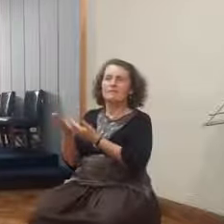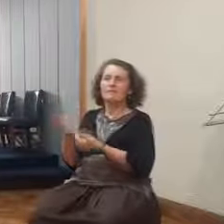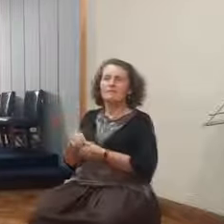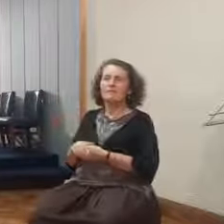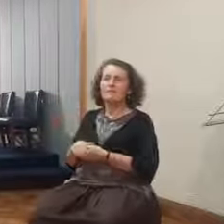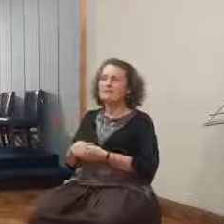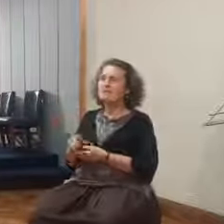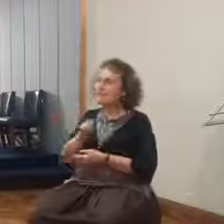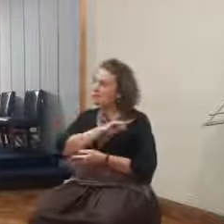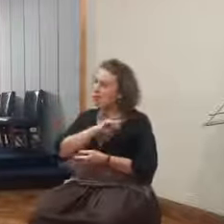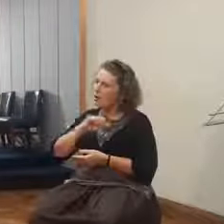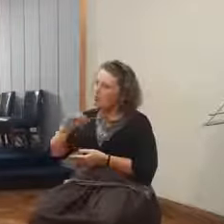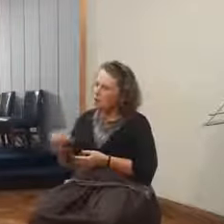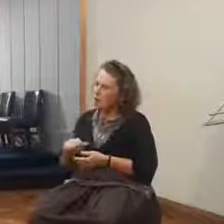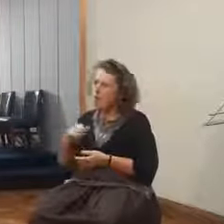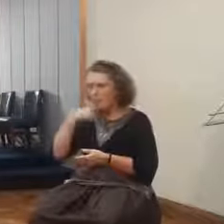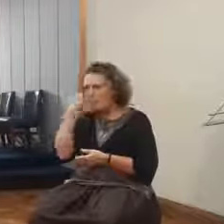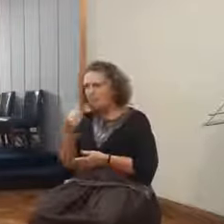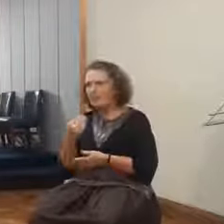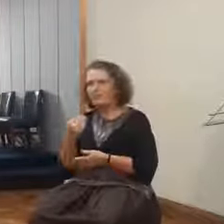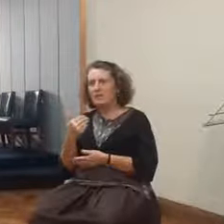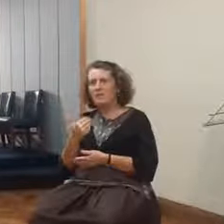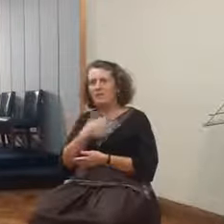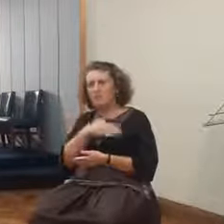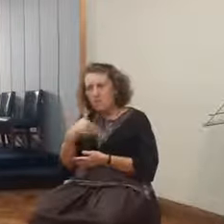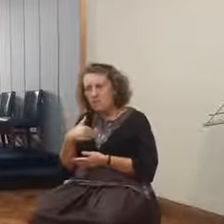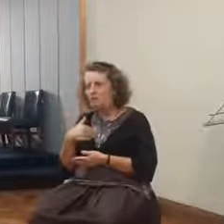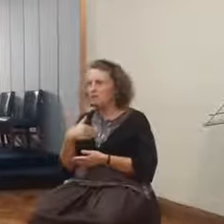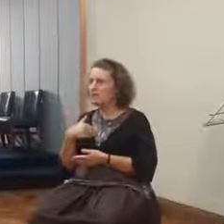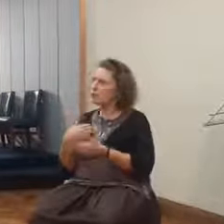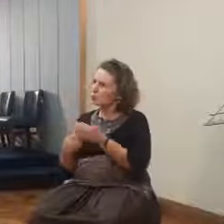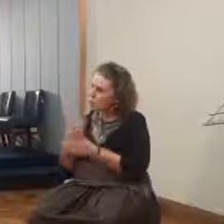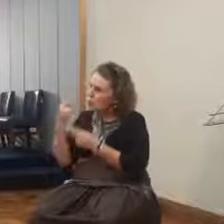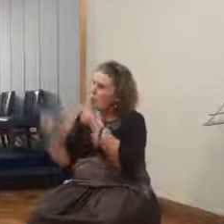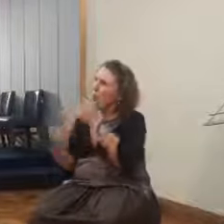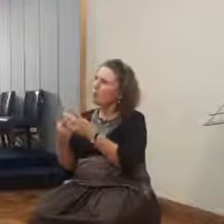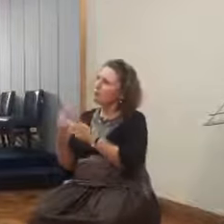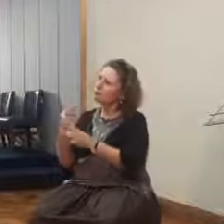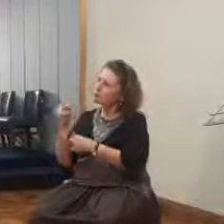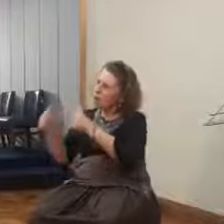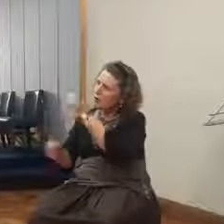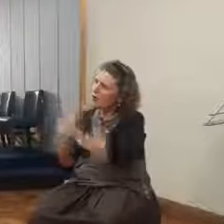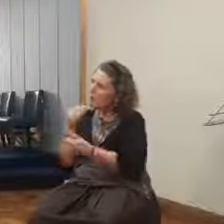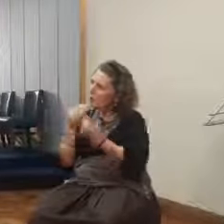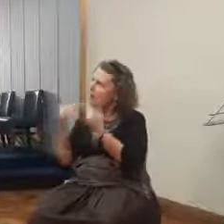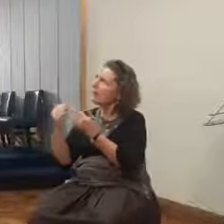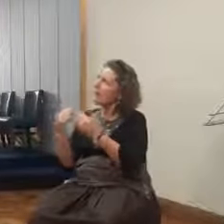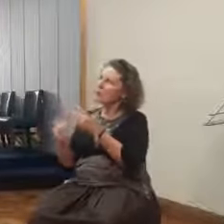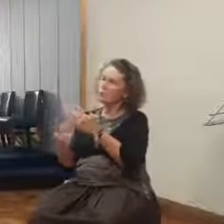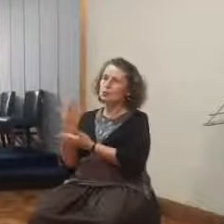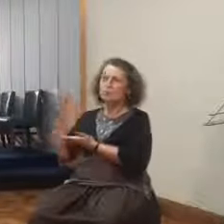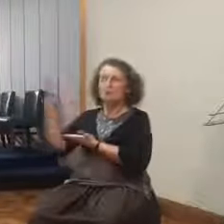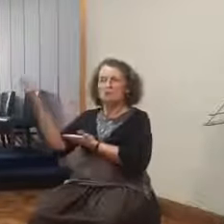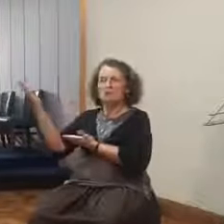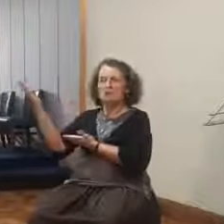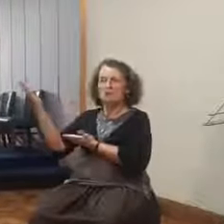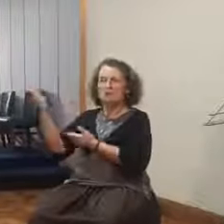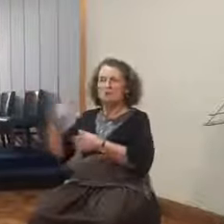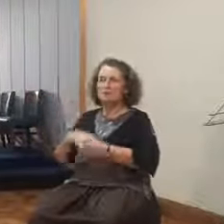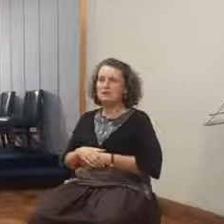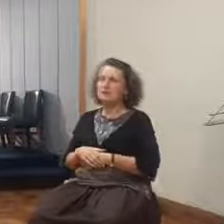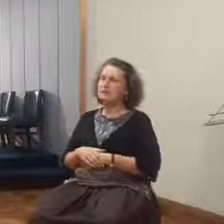and a choice song. It's praise and worship reflecting our thankfulness for current blessings, current mercies,